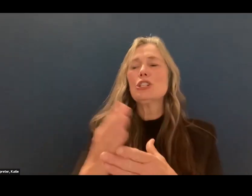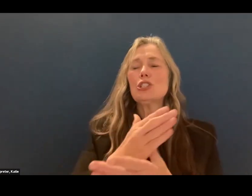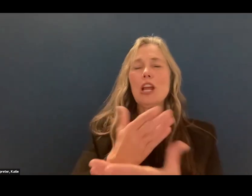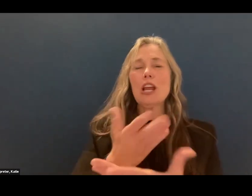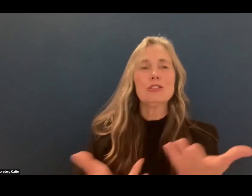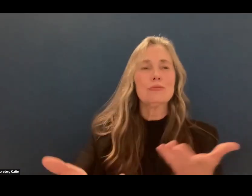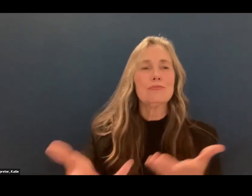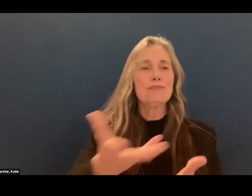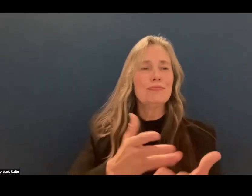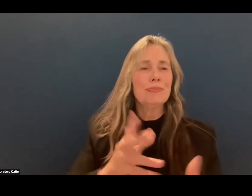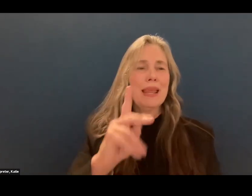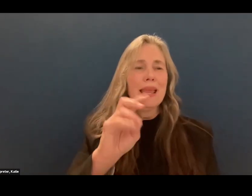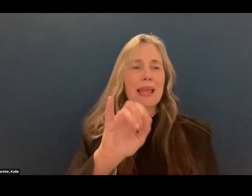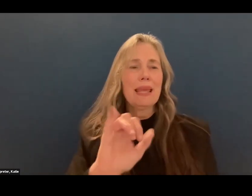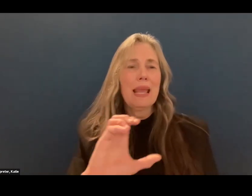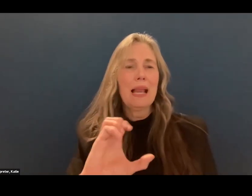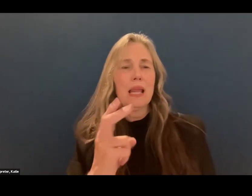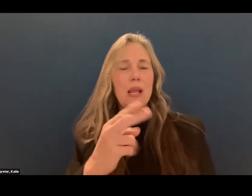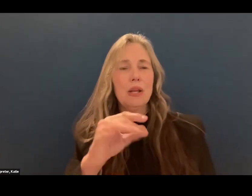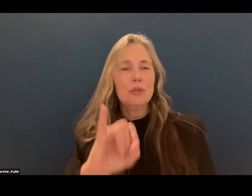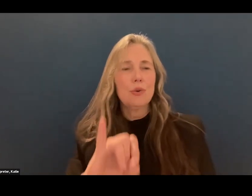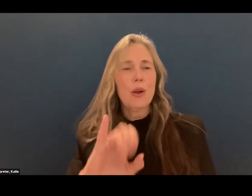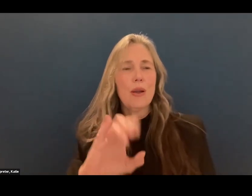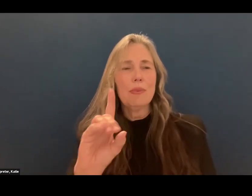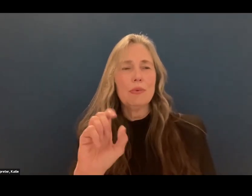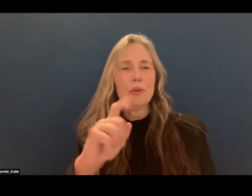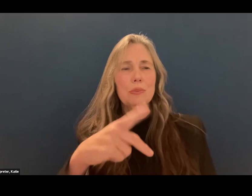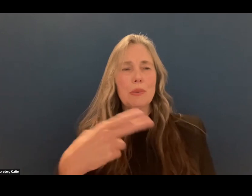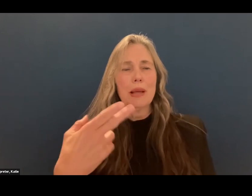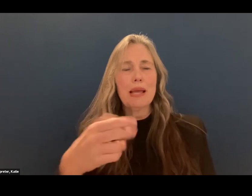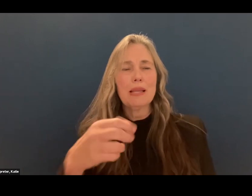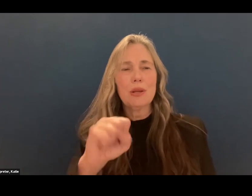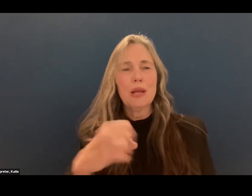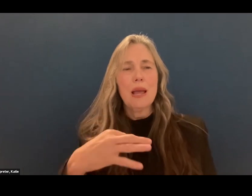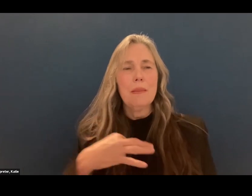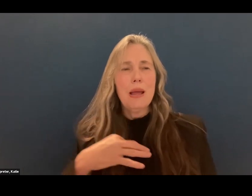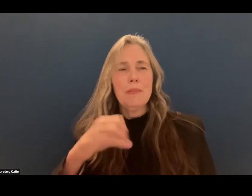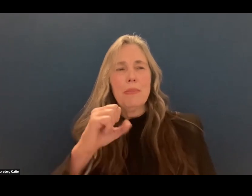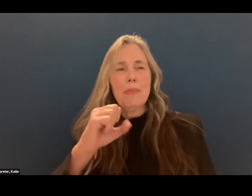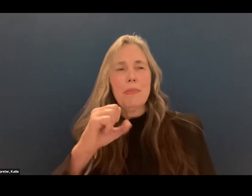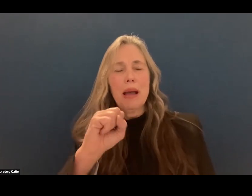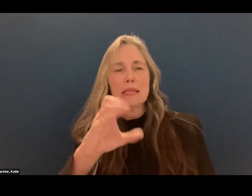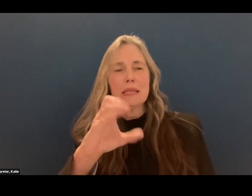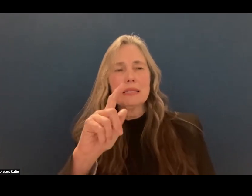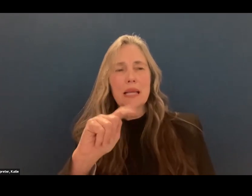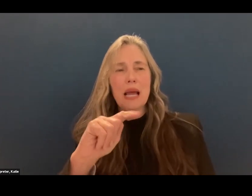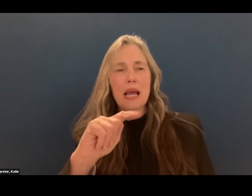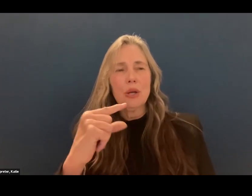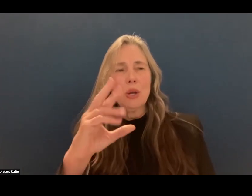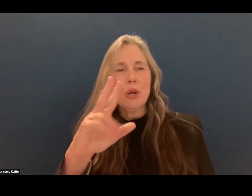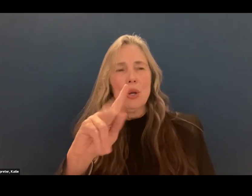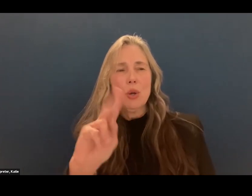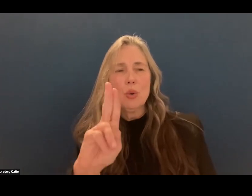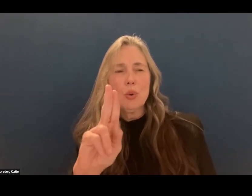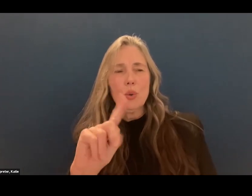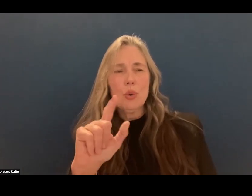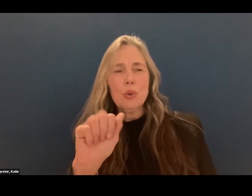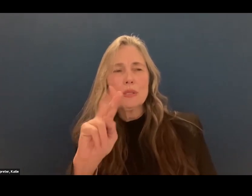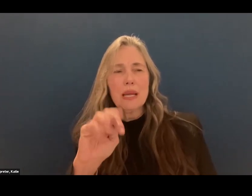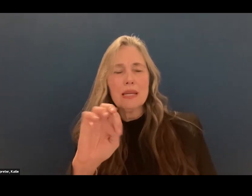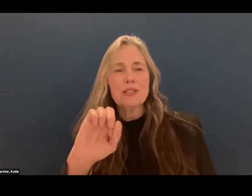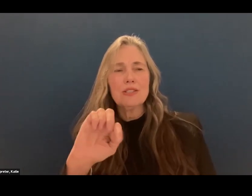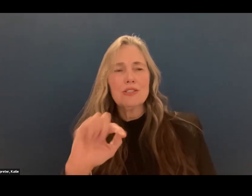Kelly Choi from Dos Pueblos, nominated by Scott Gutentag. While taking part in MTSS and innovating,